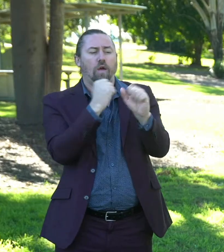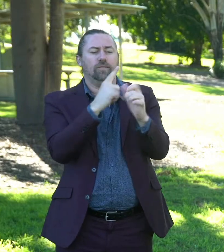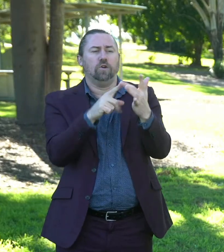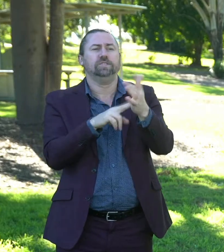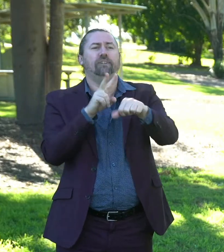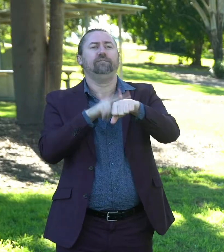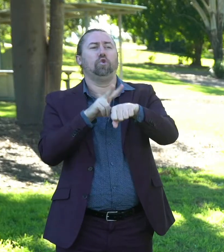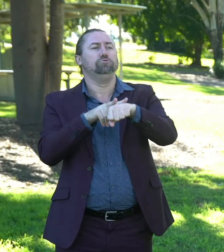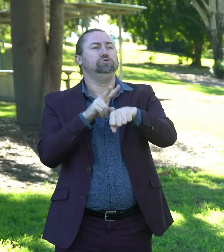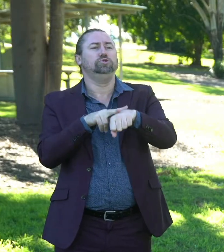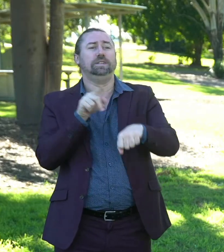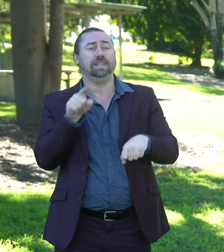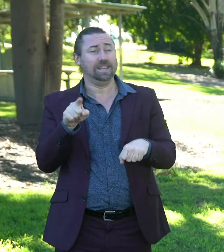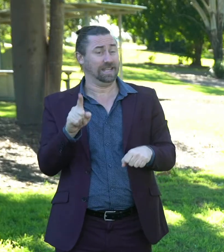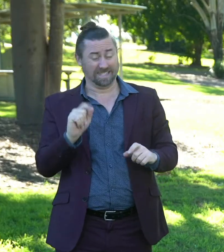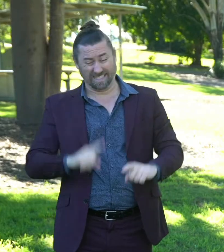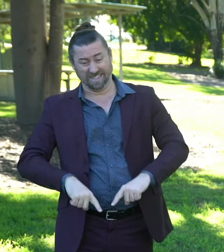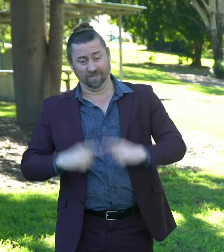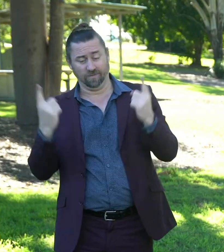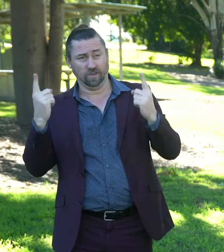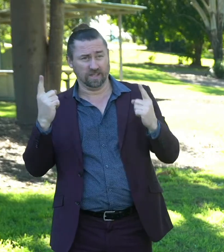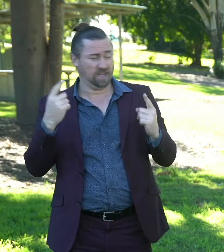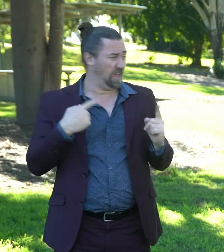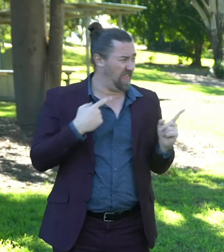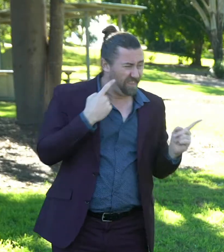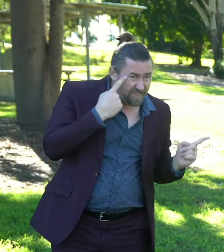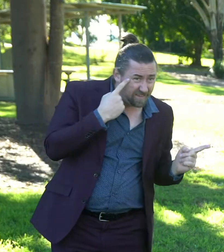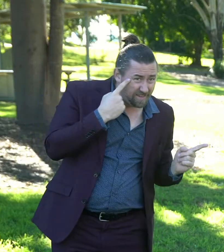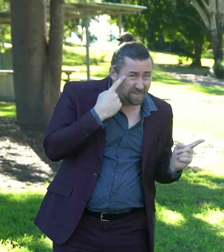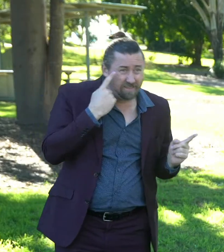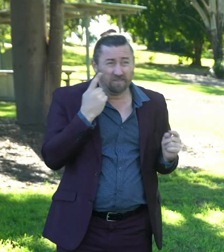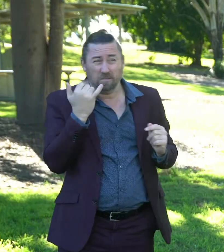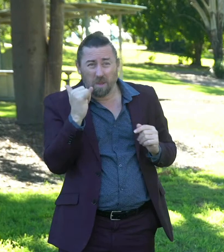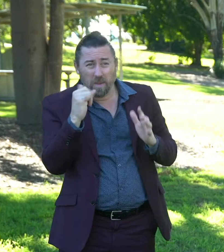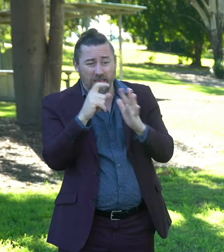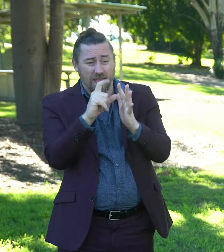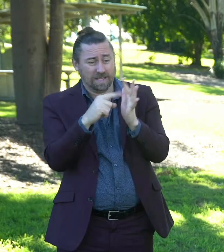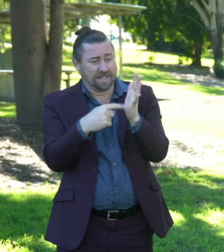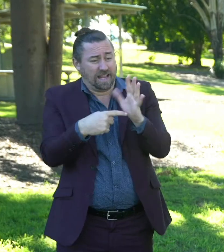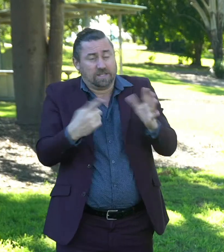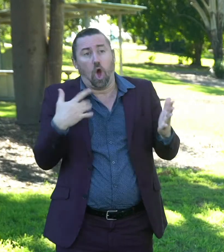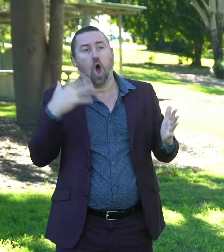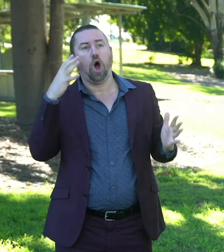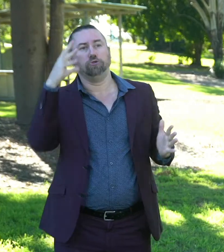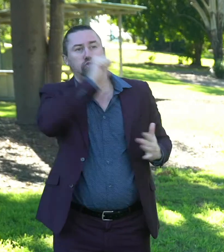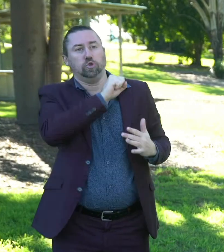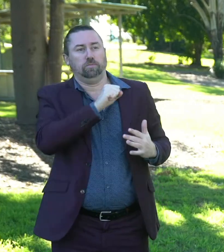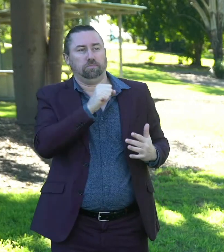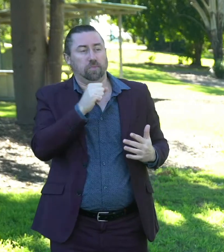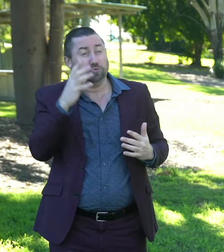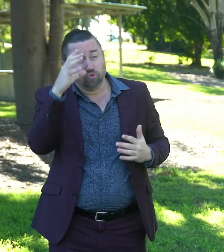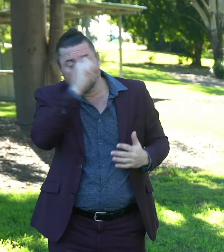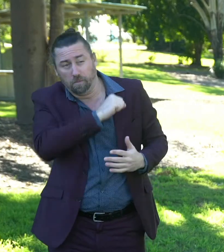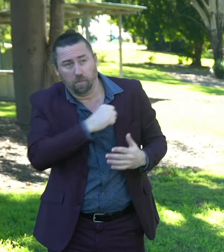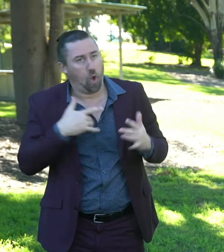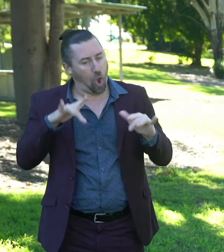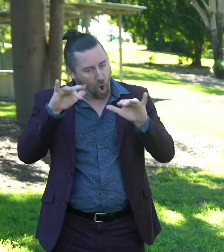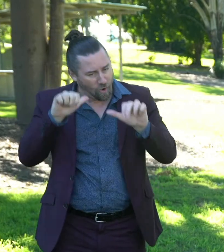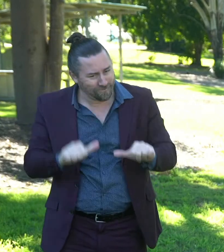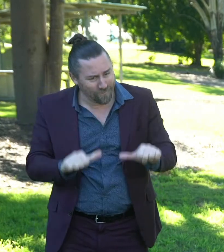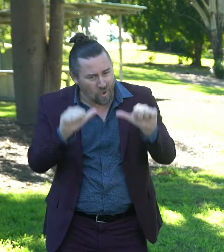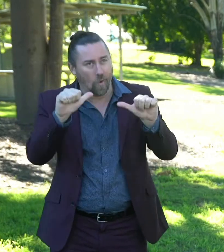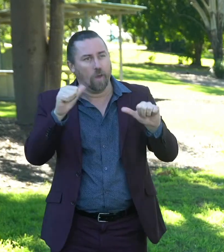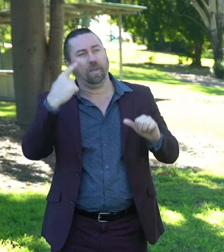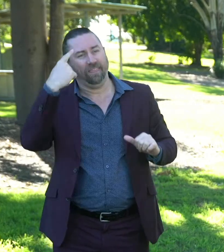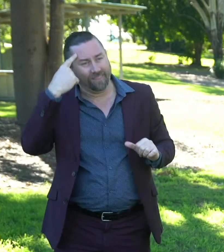member. One might think it might be Delta because they've probably acquired it in Sydney, but